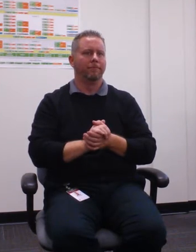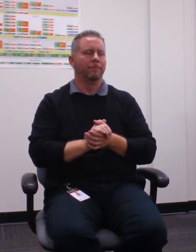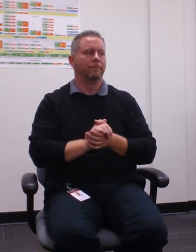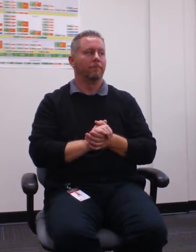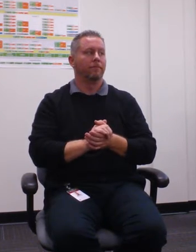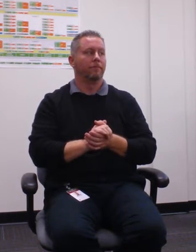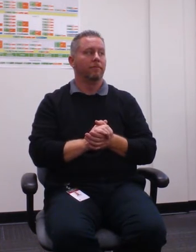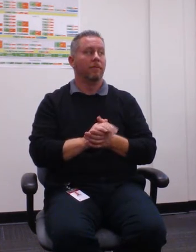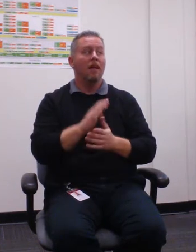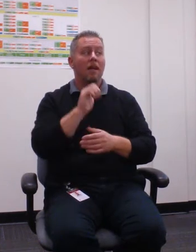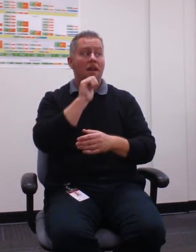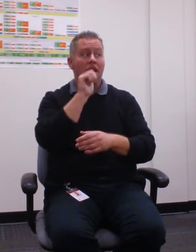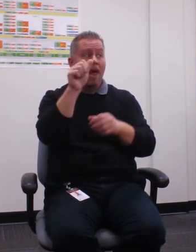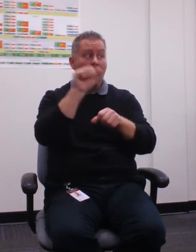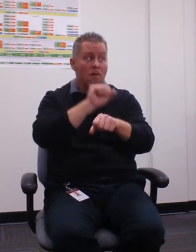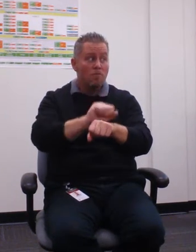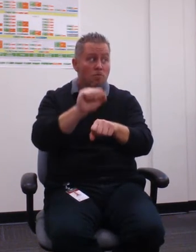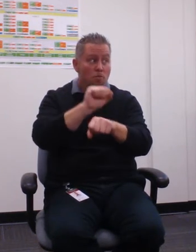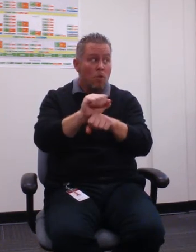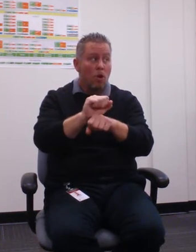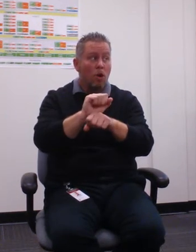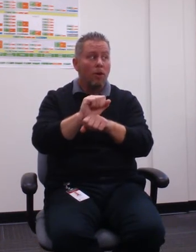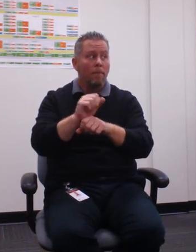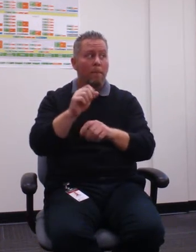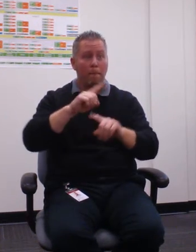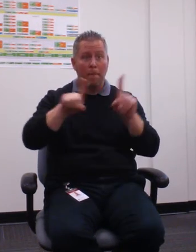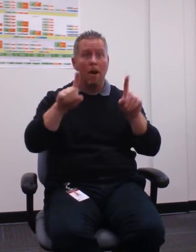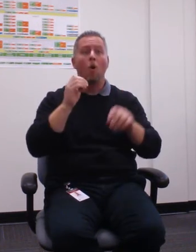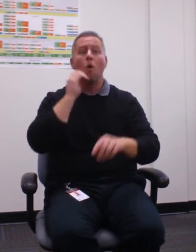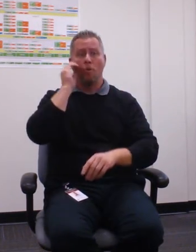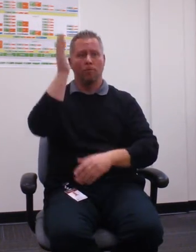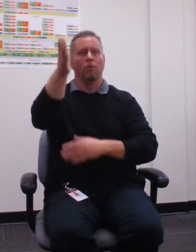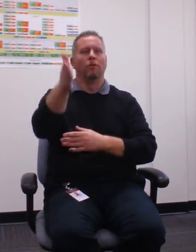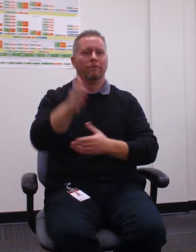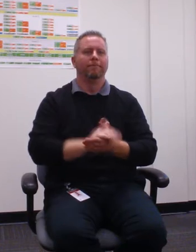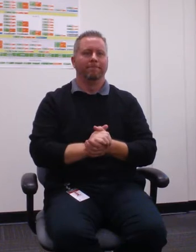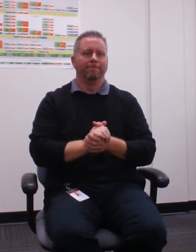Not at work, at home.